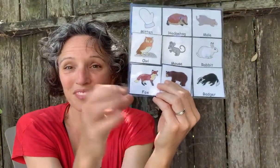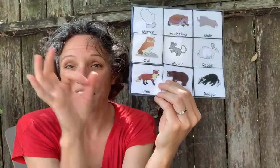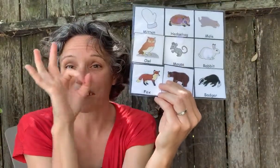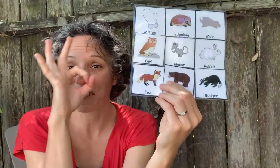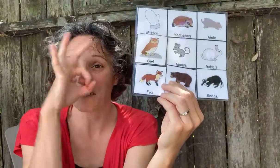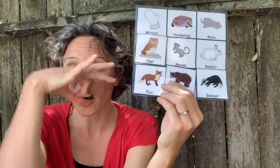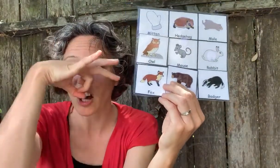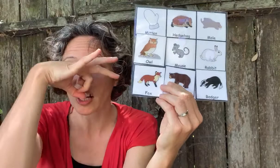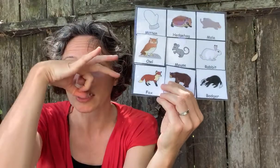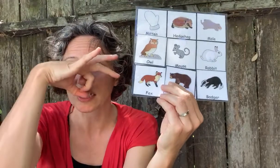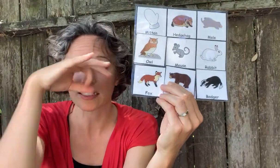Fox.